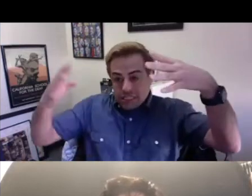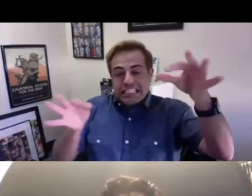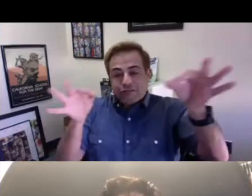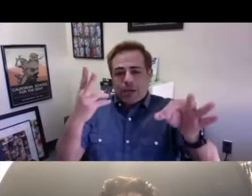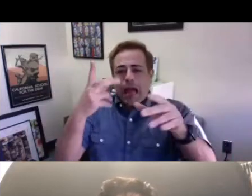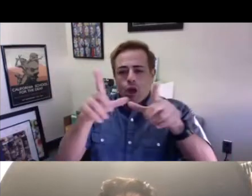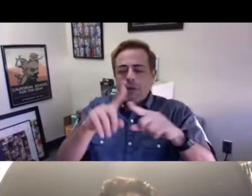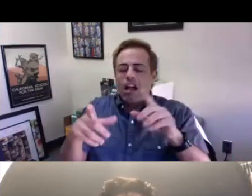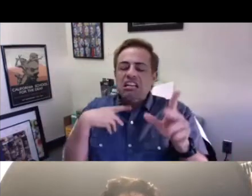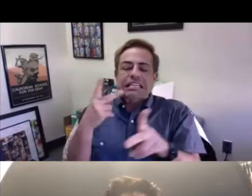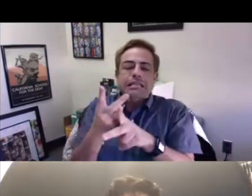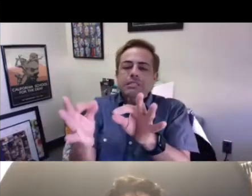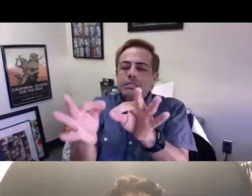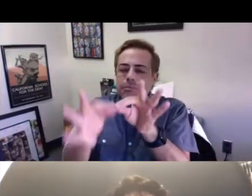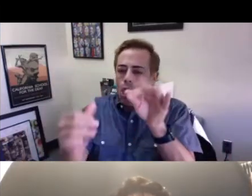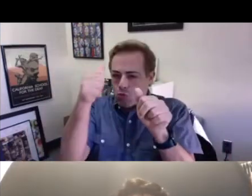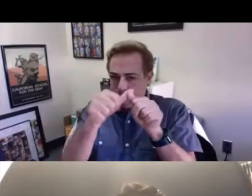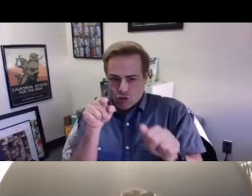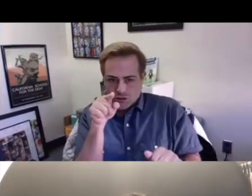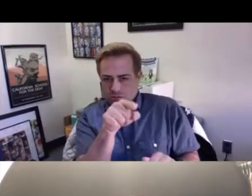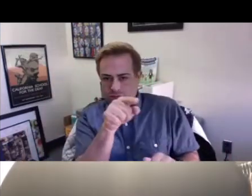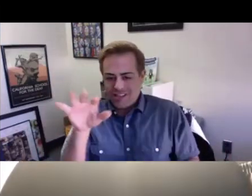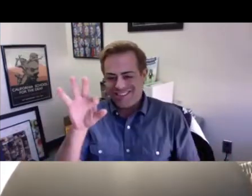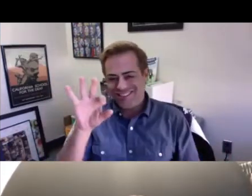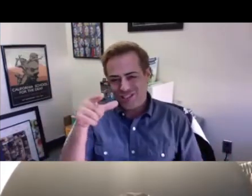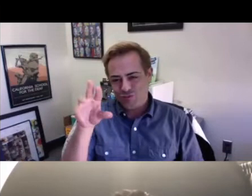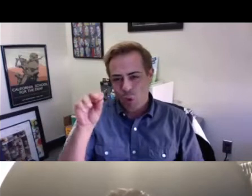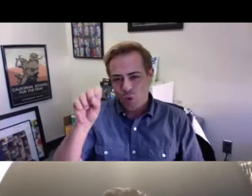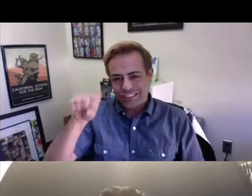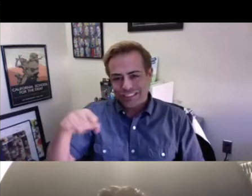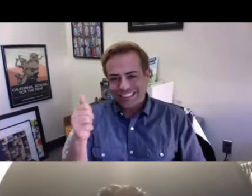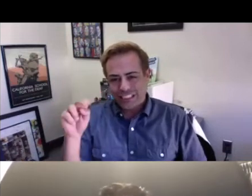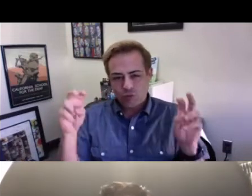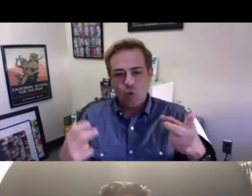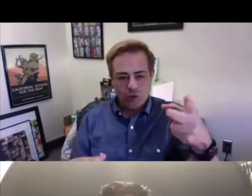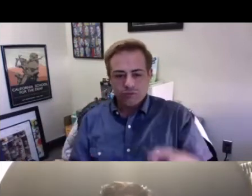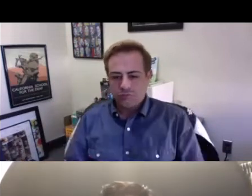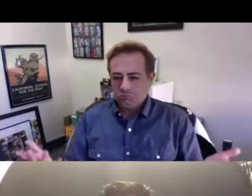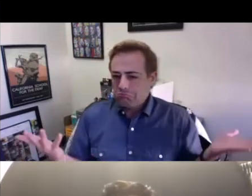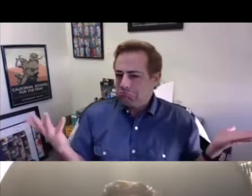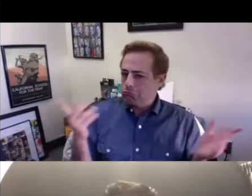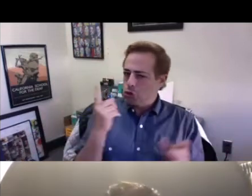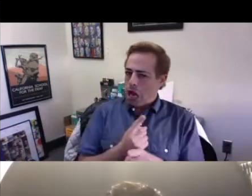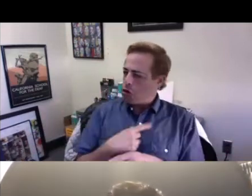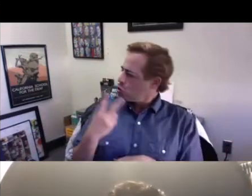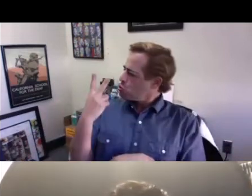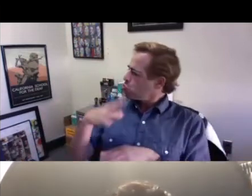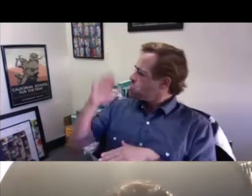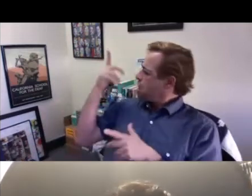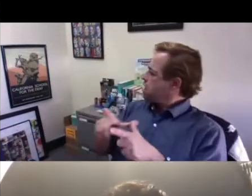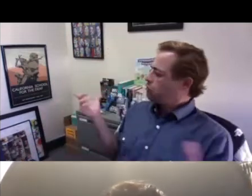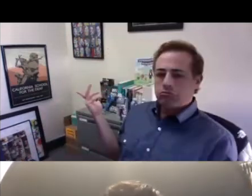In general, there's a lot of different definitions of what bilingual means, but